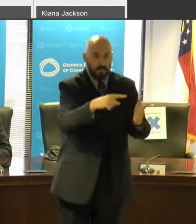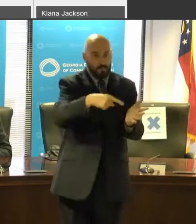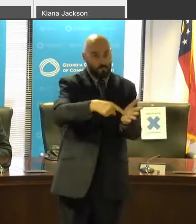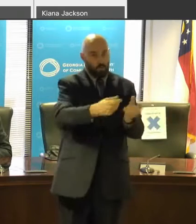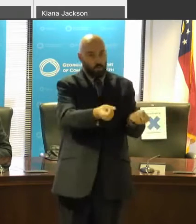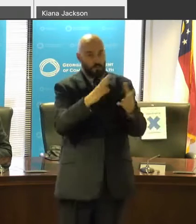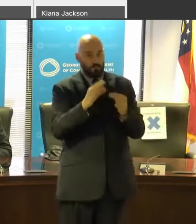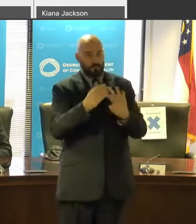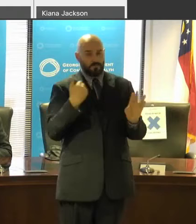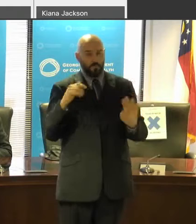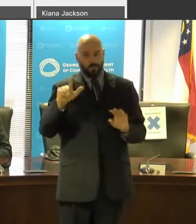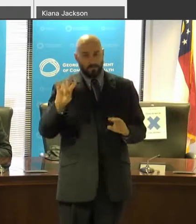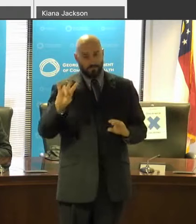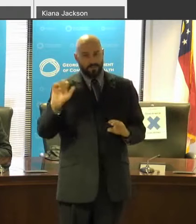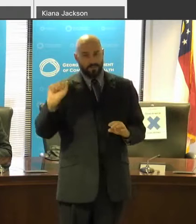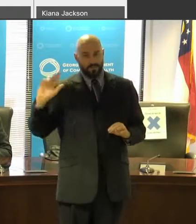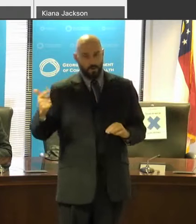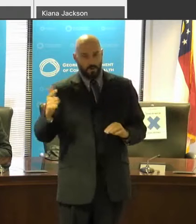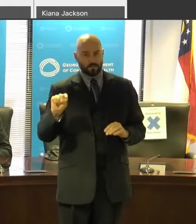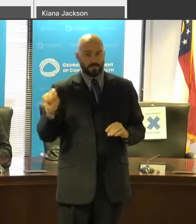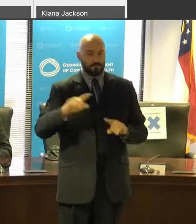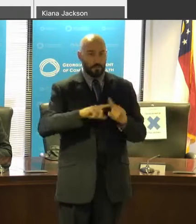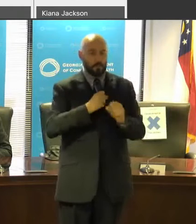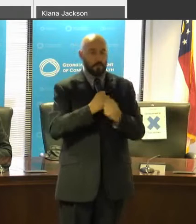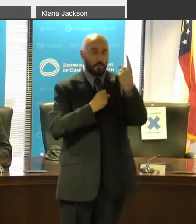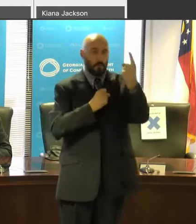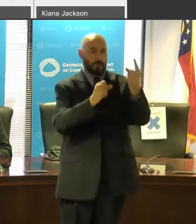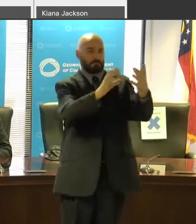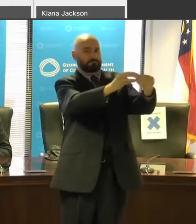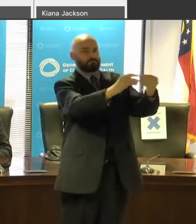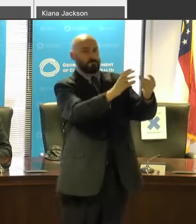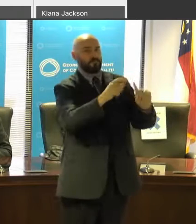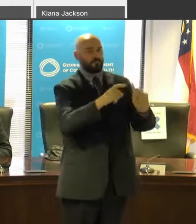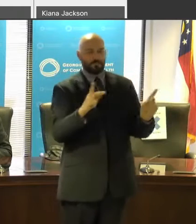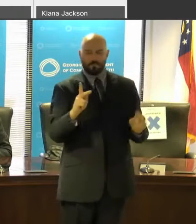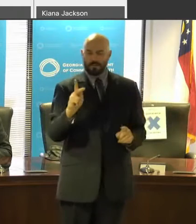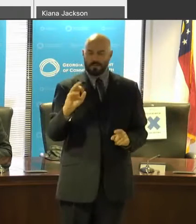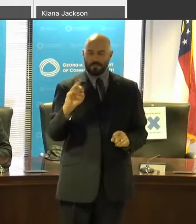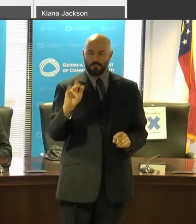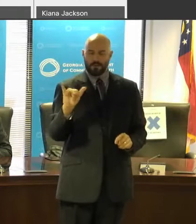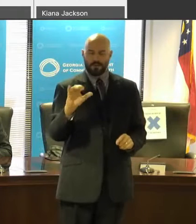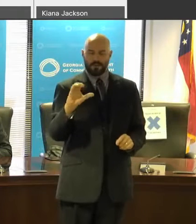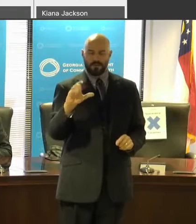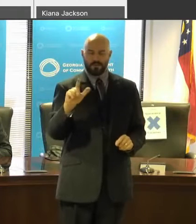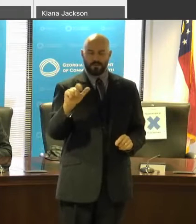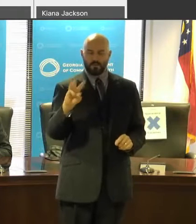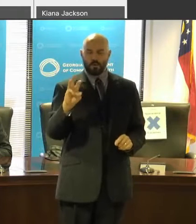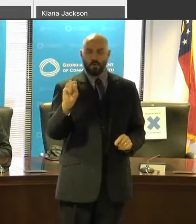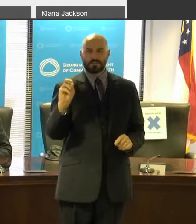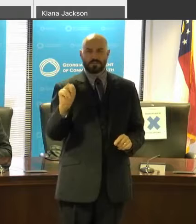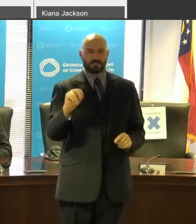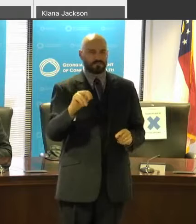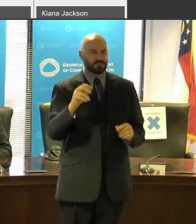2020. We received one oral comment that was from Kimberly Clausen, Senior Associate Director, Payer Relations for the